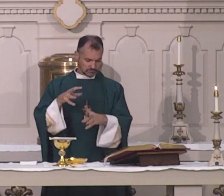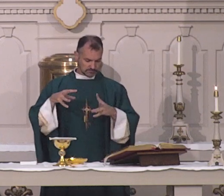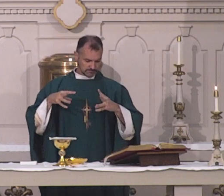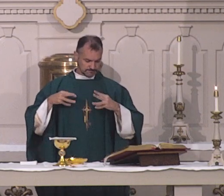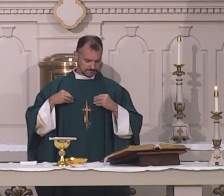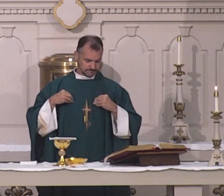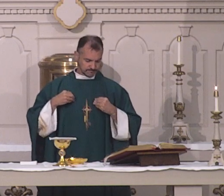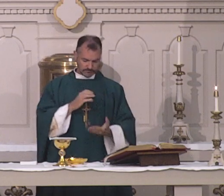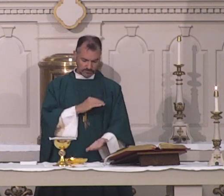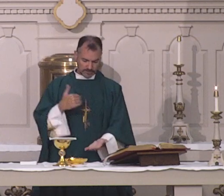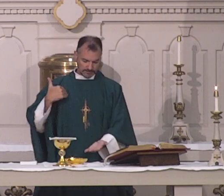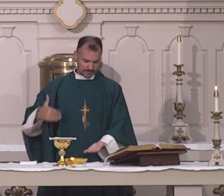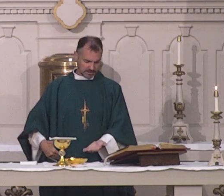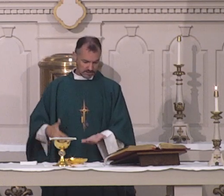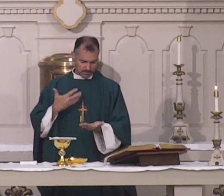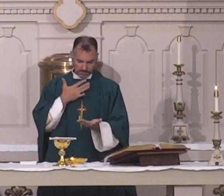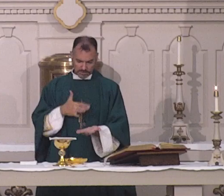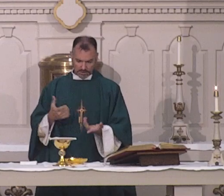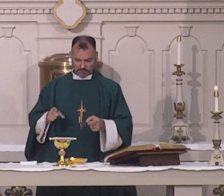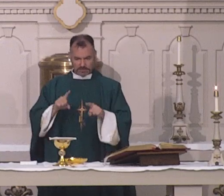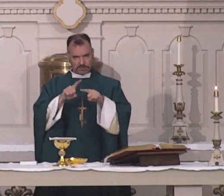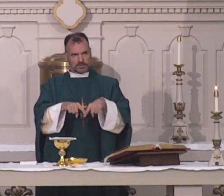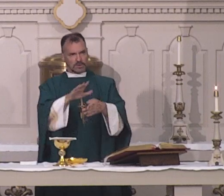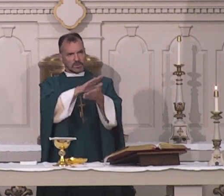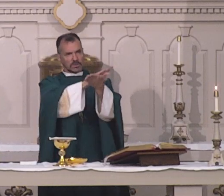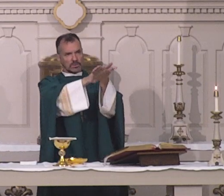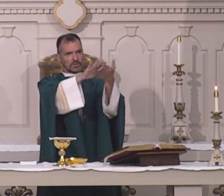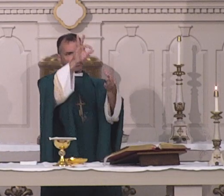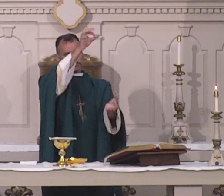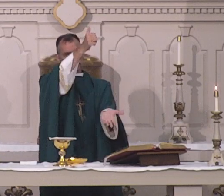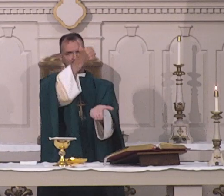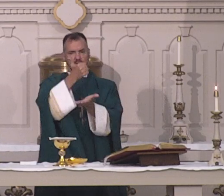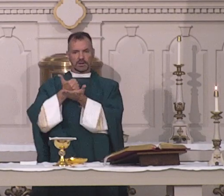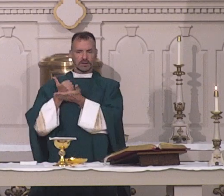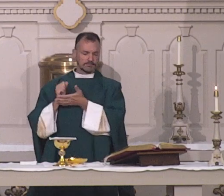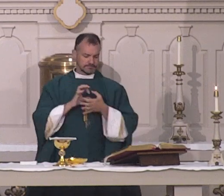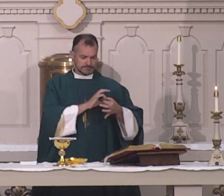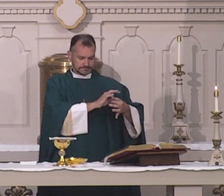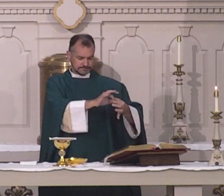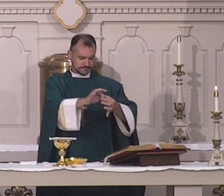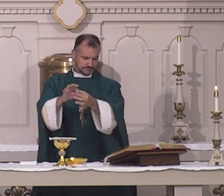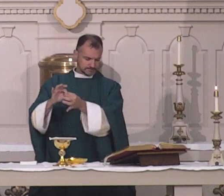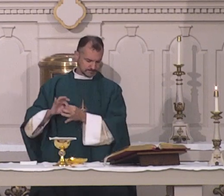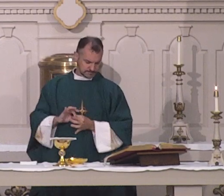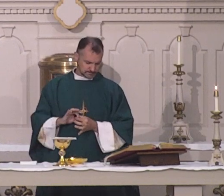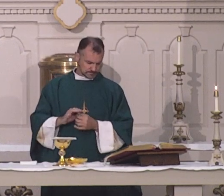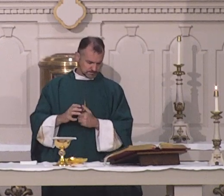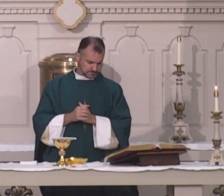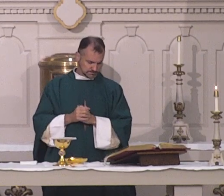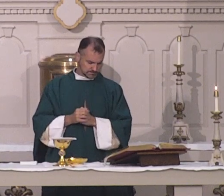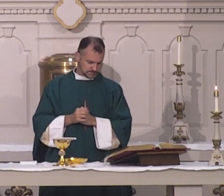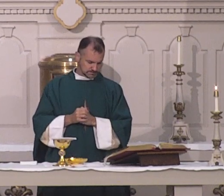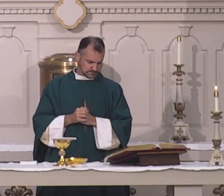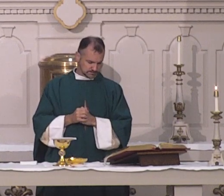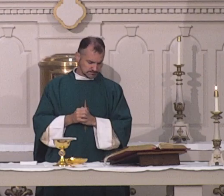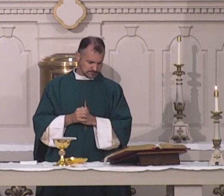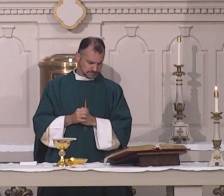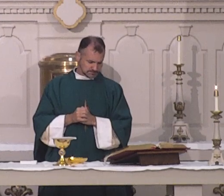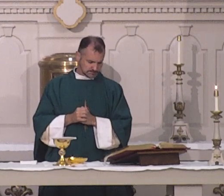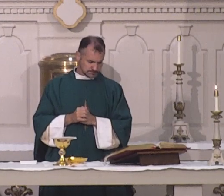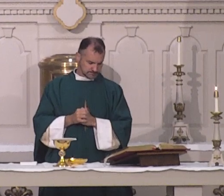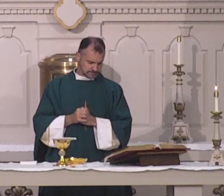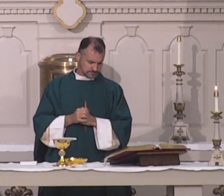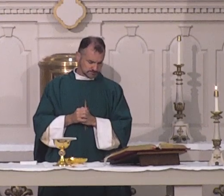you. Humbly we pray that partaking of the body and blood of Christ, we may be gathered into one by the Holy